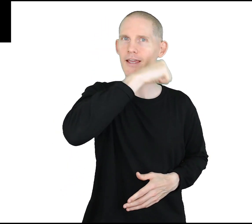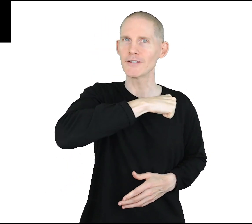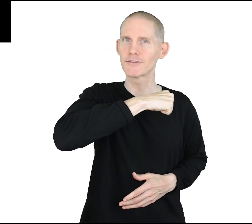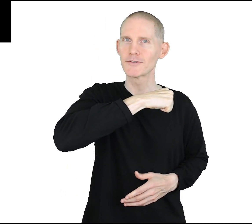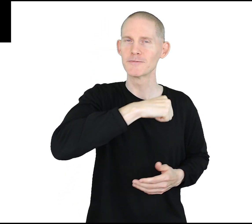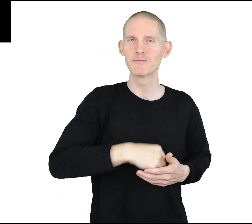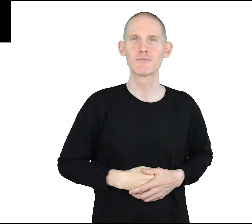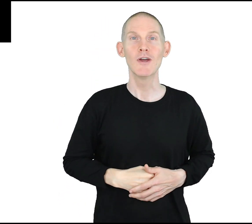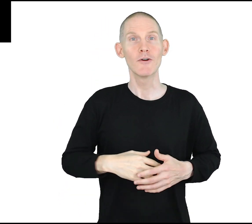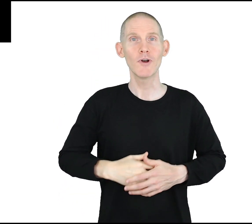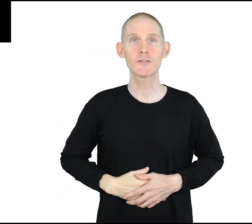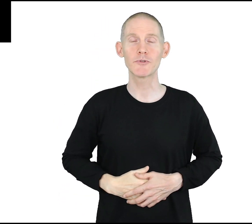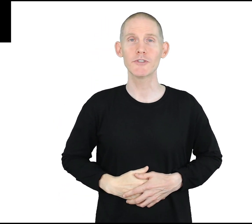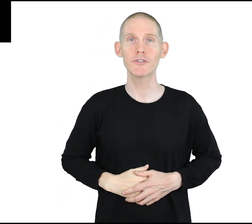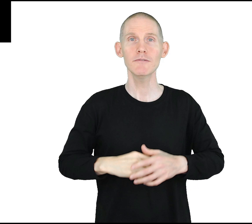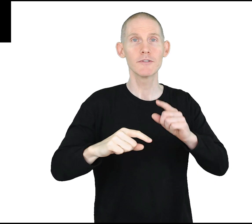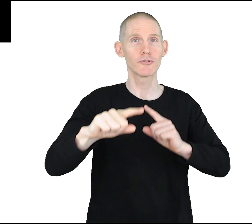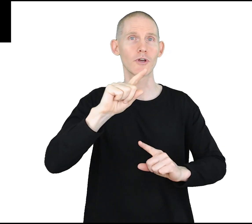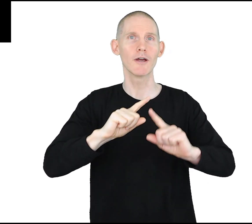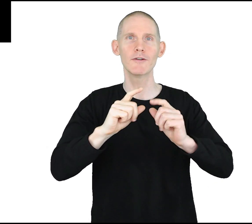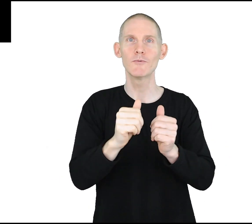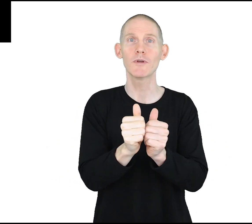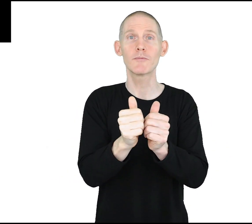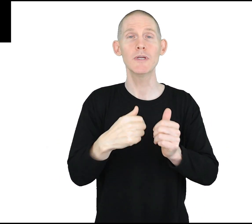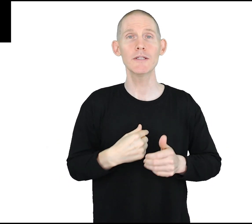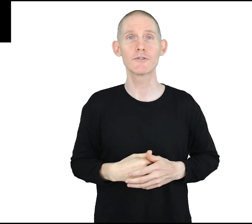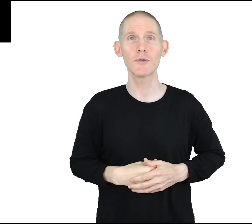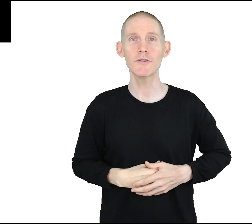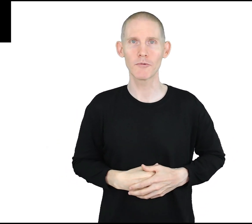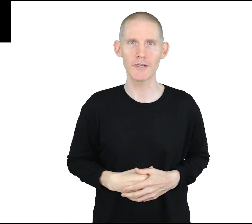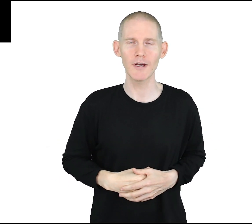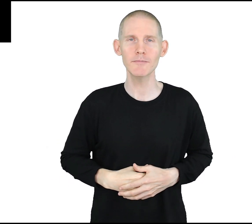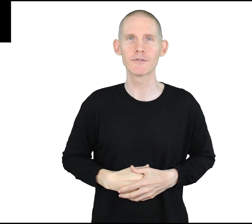Guess. Rest position, sign with me. Let's do it 3 times.